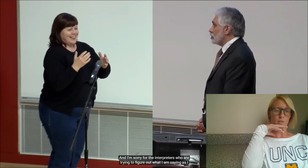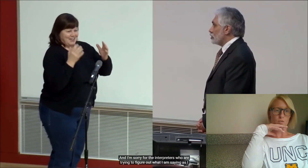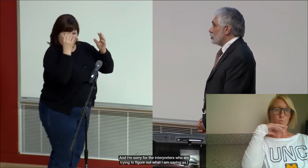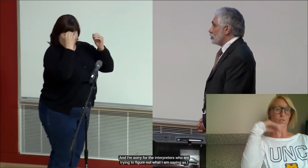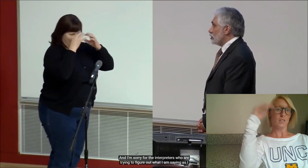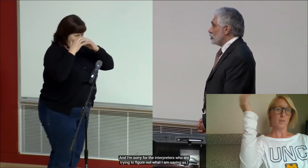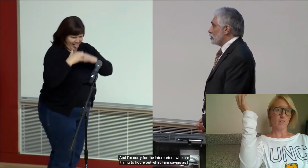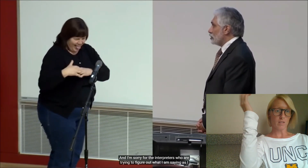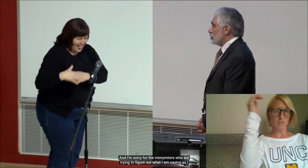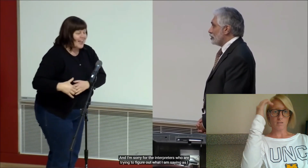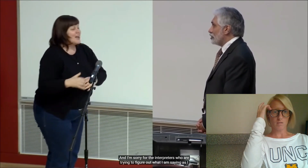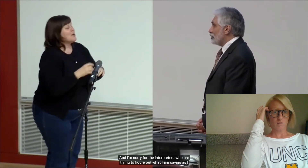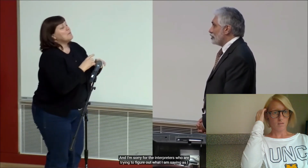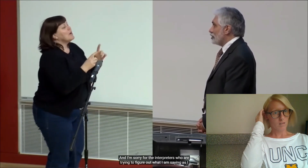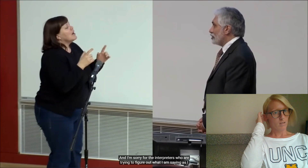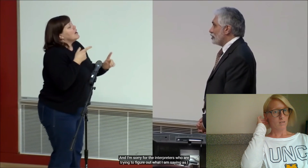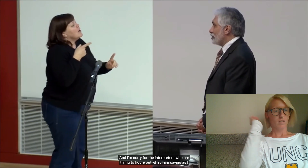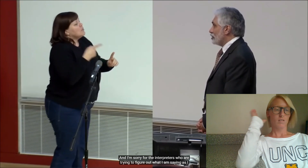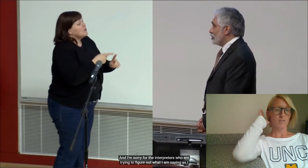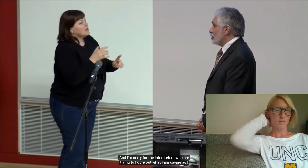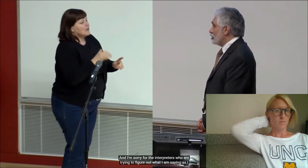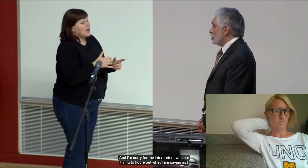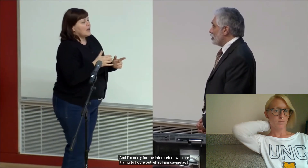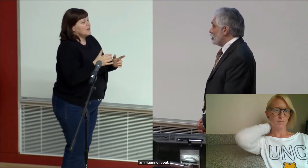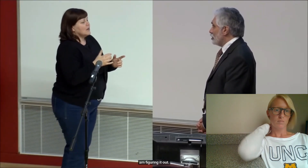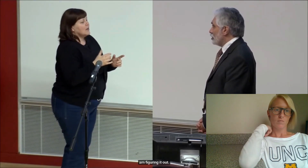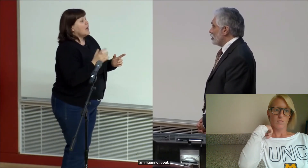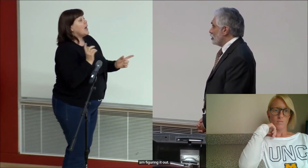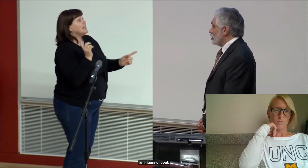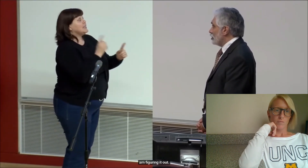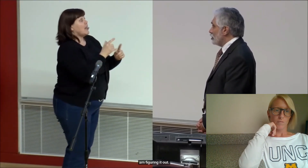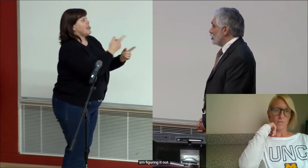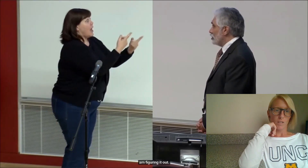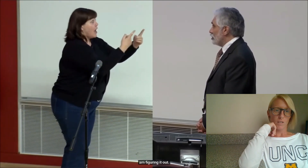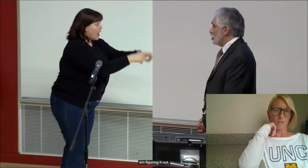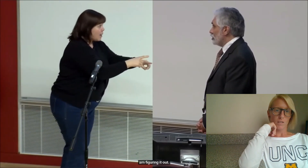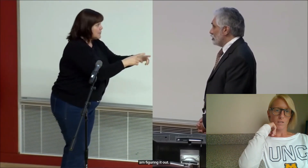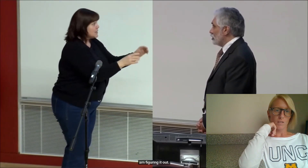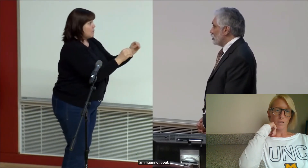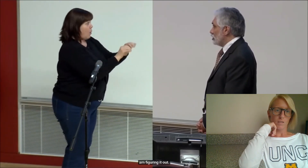And I'm can we sorry help for the them? interpreters who are trying to figure out what I'm saying as I'm figuring it out.